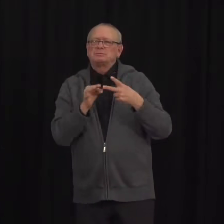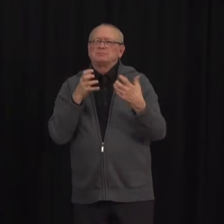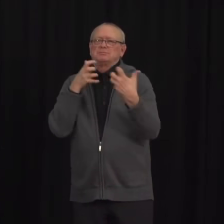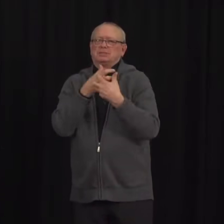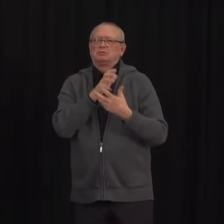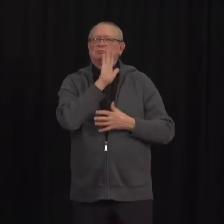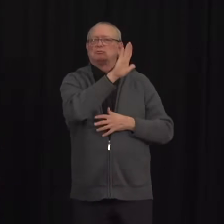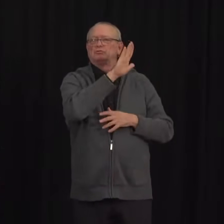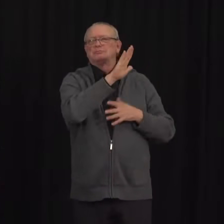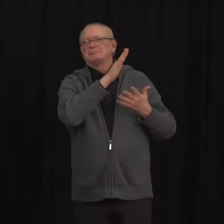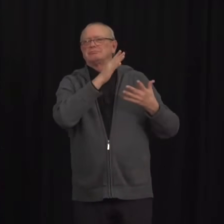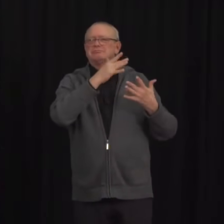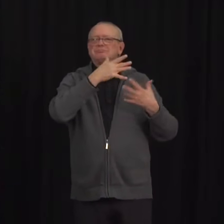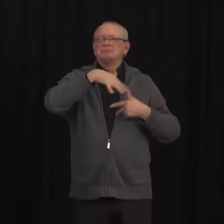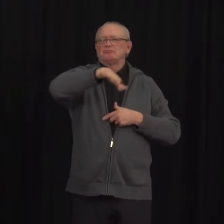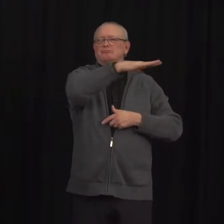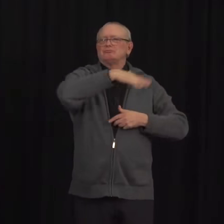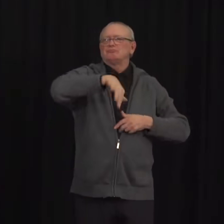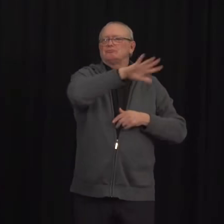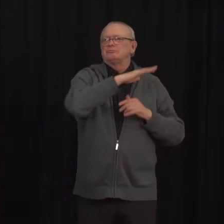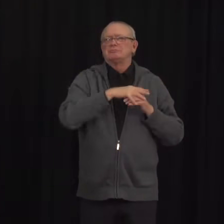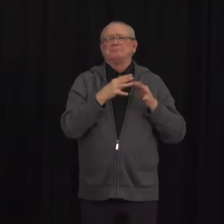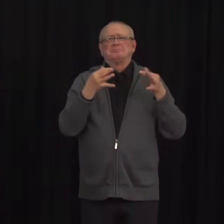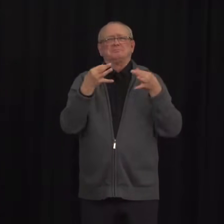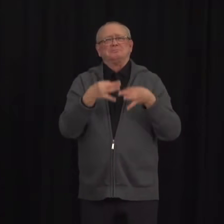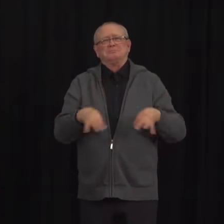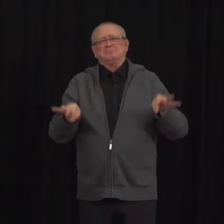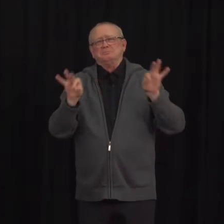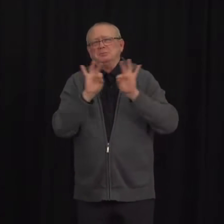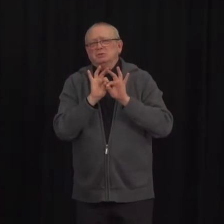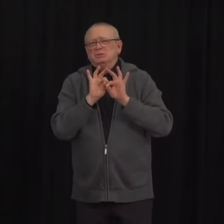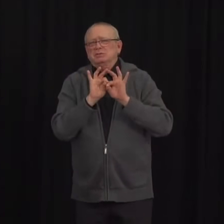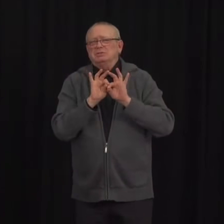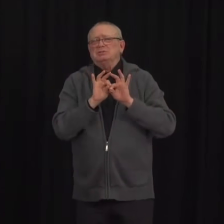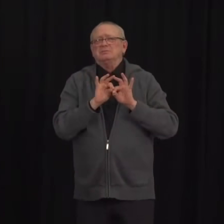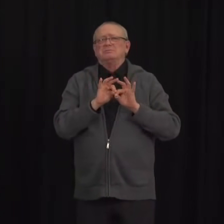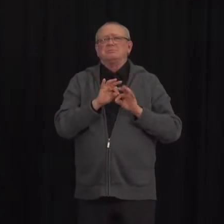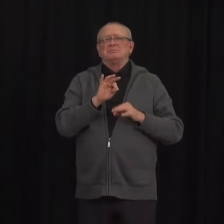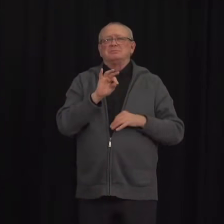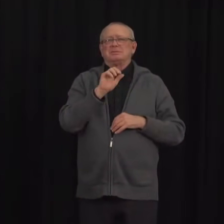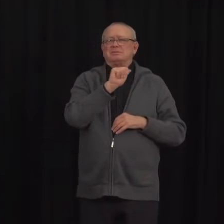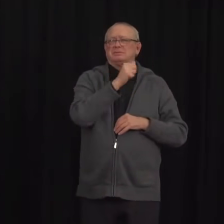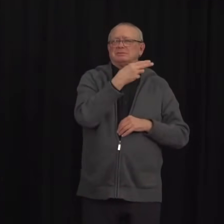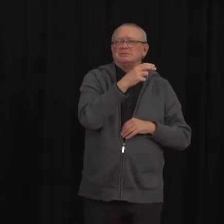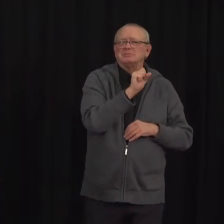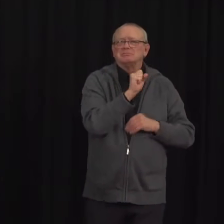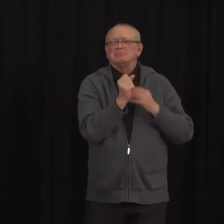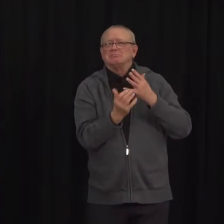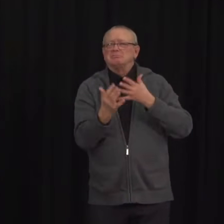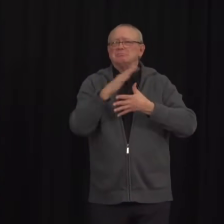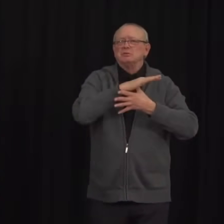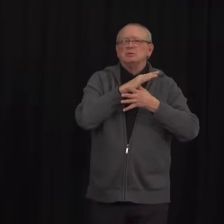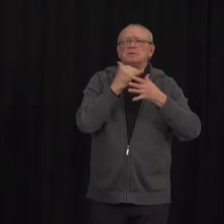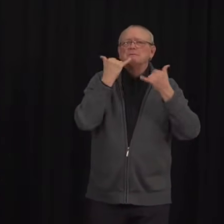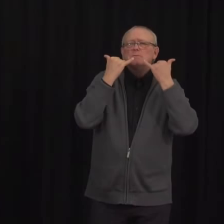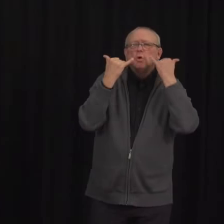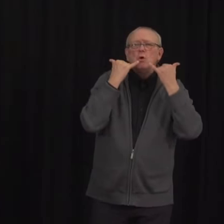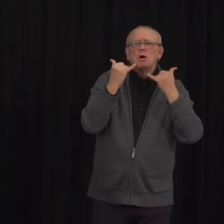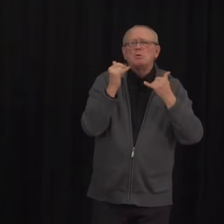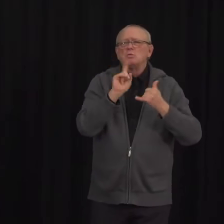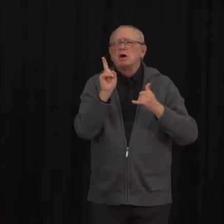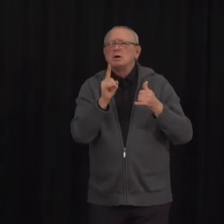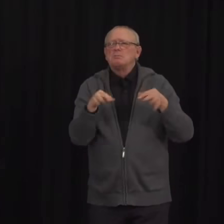situation. This is critical to helping AHS prioritize phone calls where they matter most. This will make a